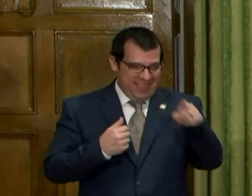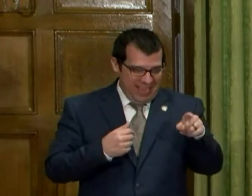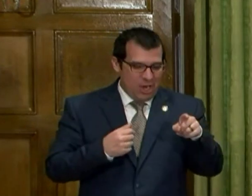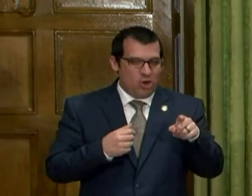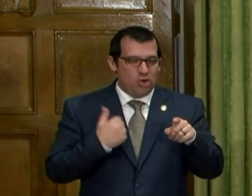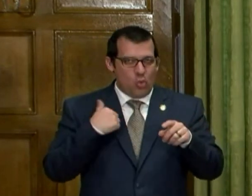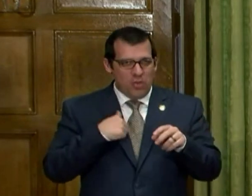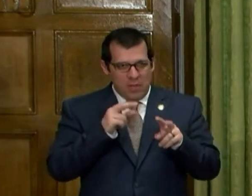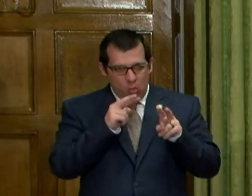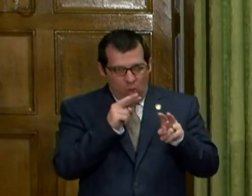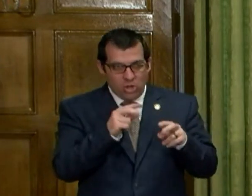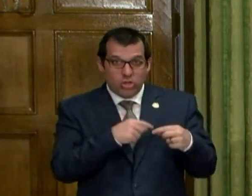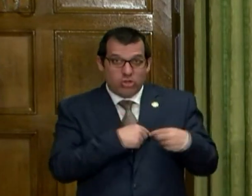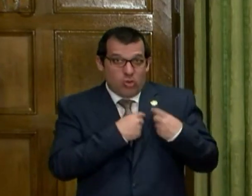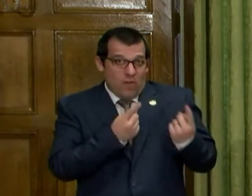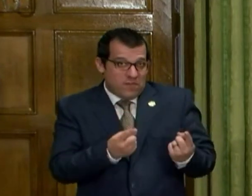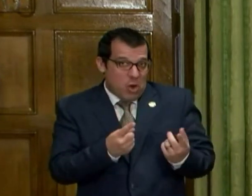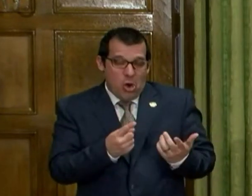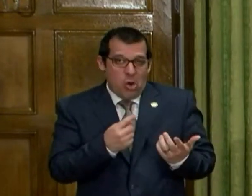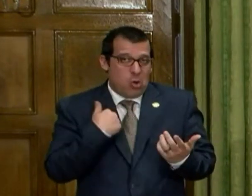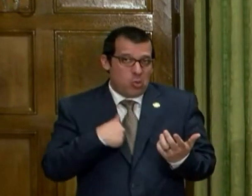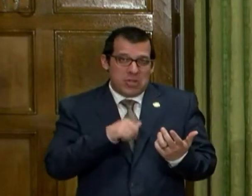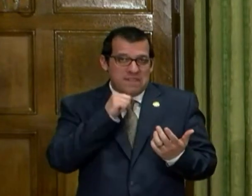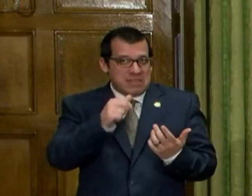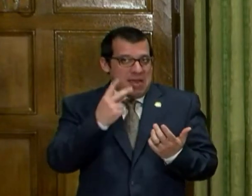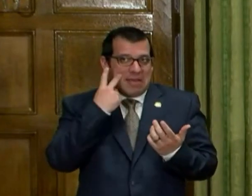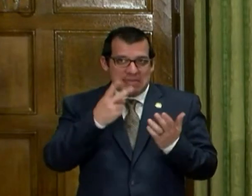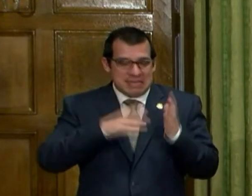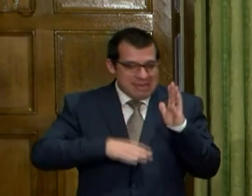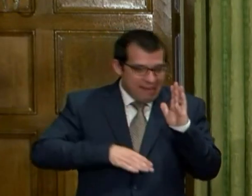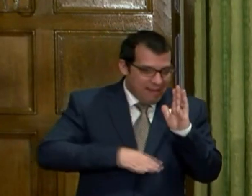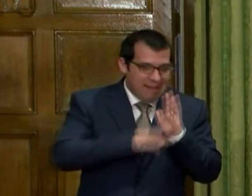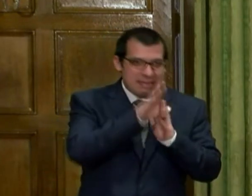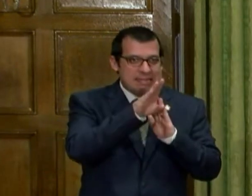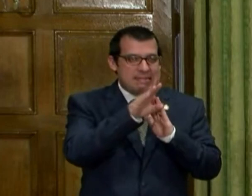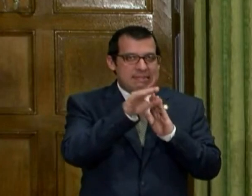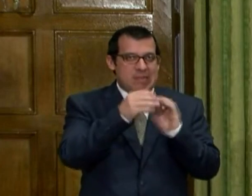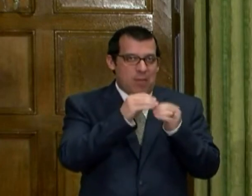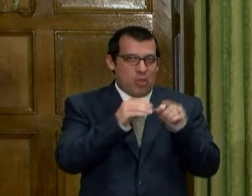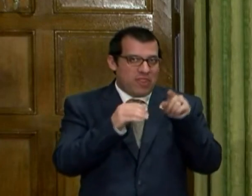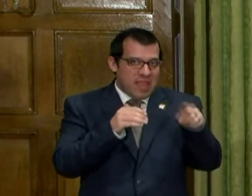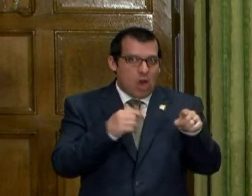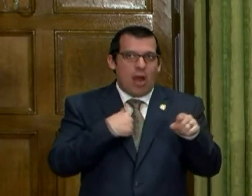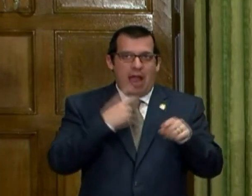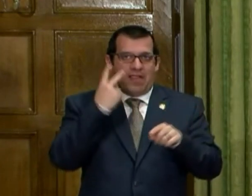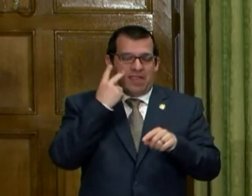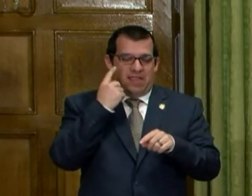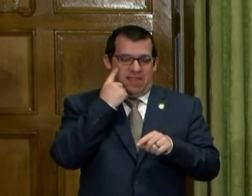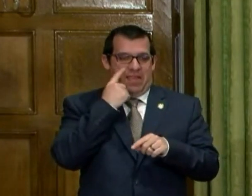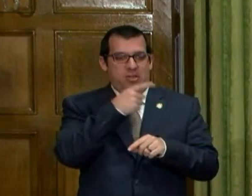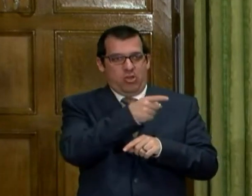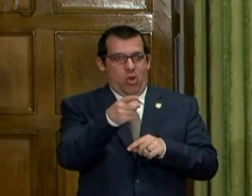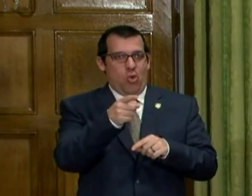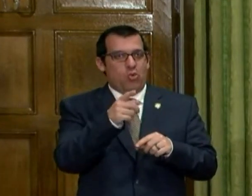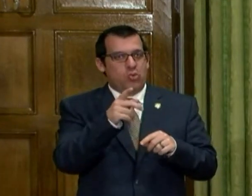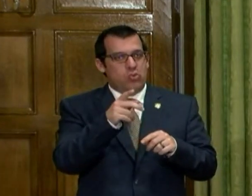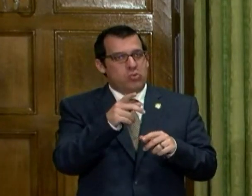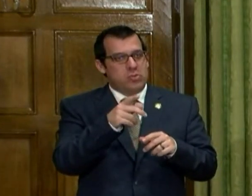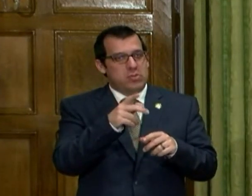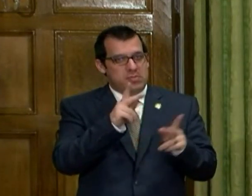them very carefully. So far, we've not seen an escalation in the number of cases. I think the people there are very concerned and are